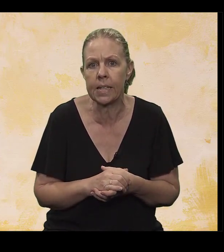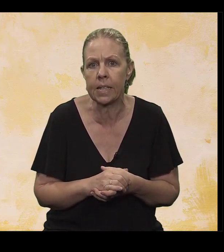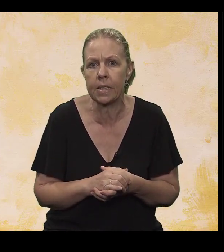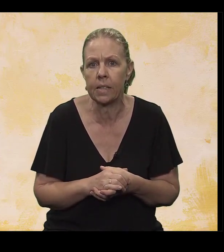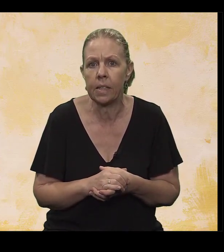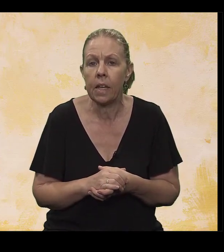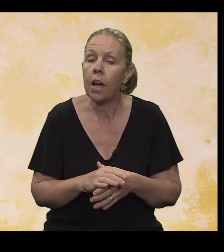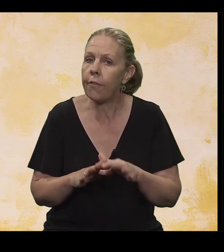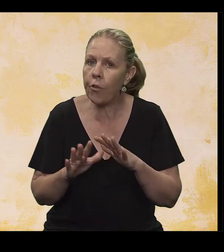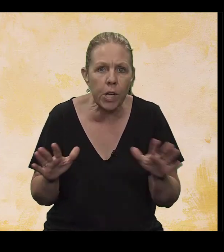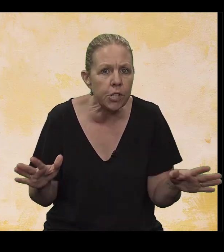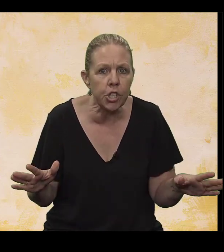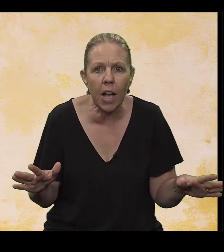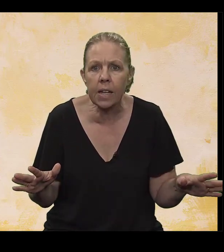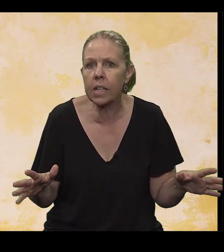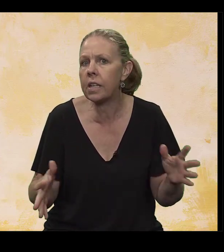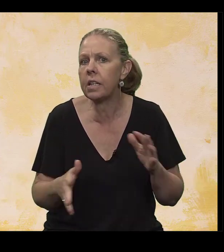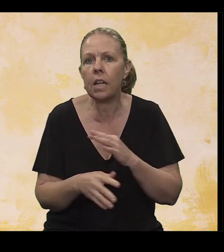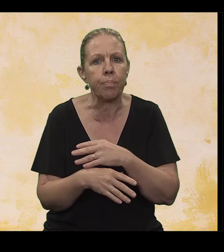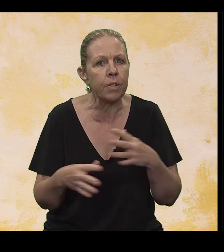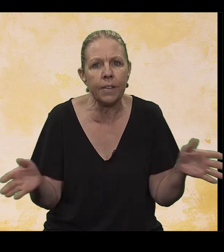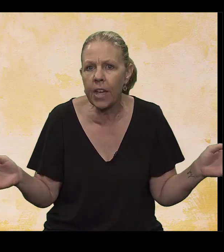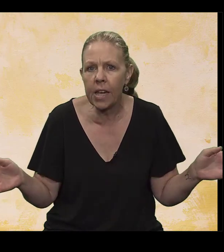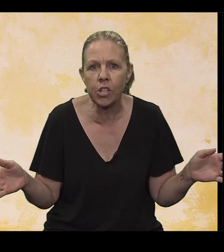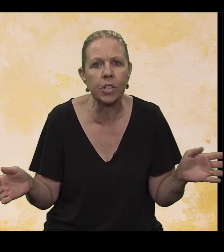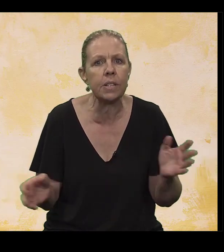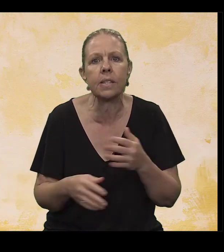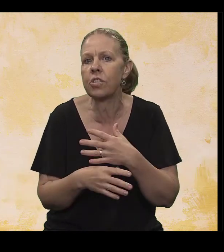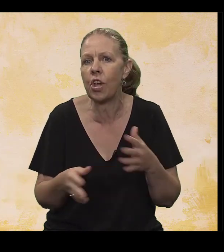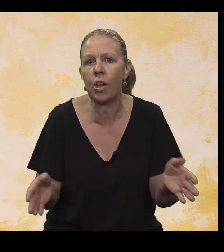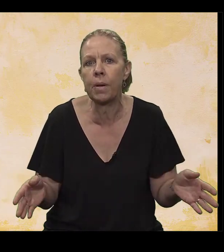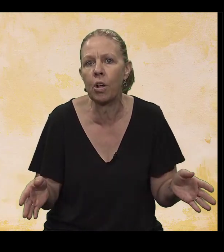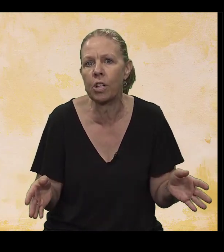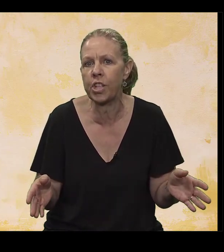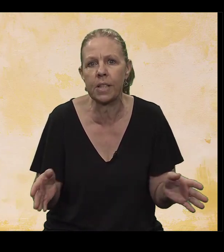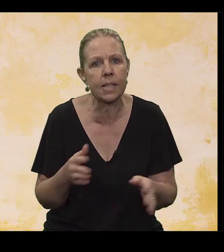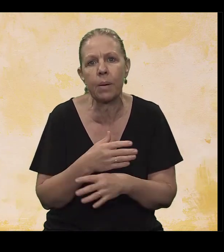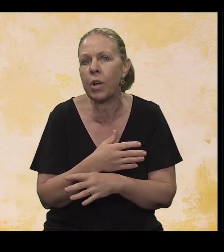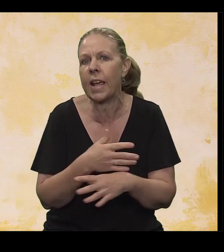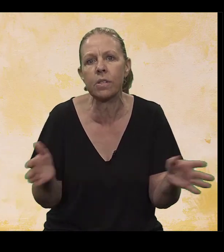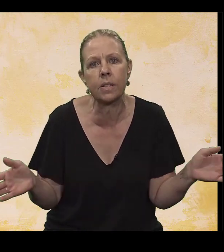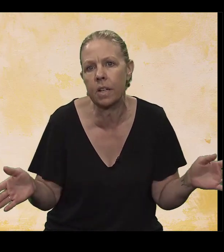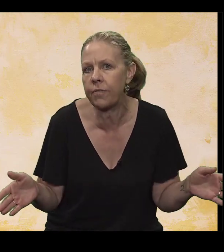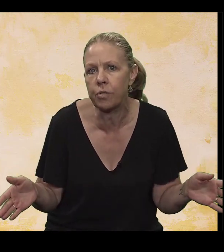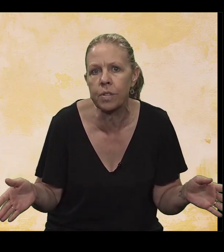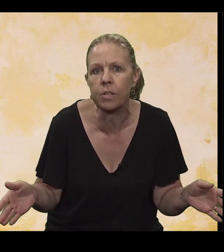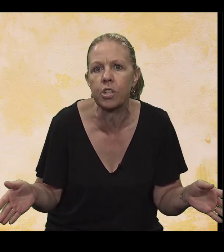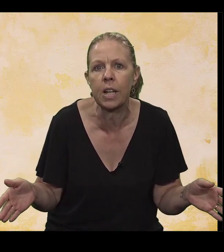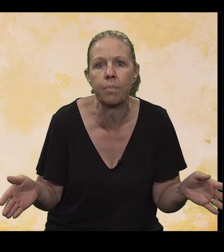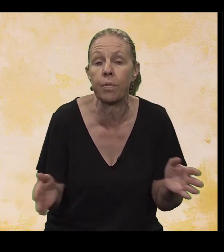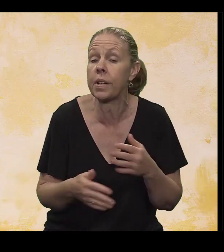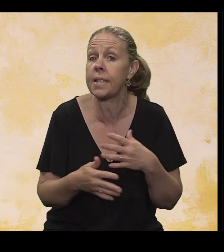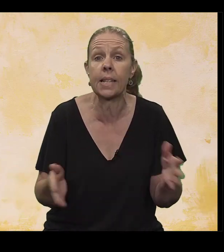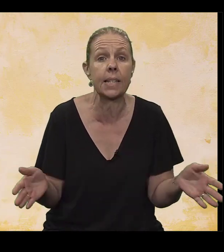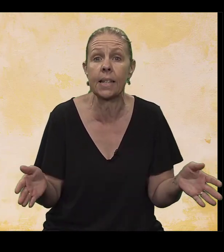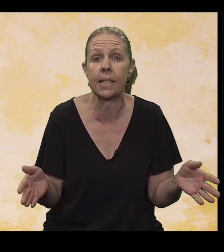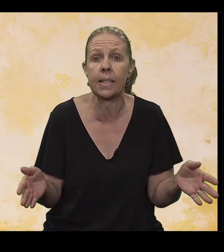it. Avoid jargon, abbreviations and terminology that someone outside of your social enterprise doesn't